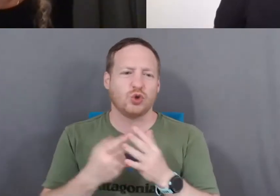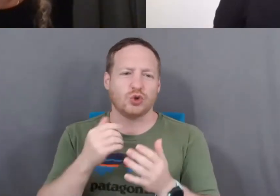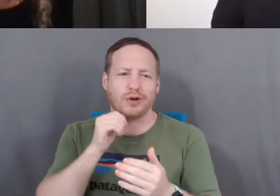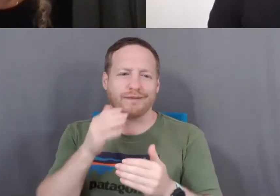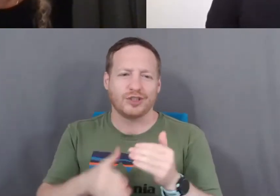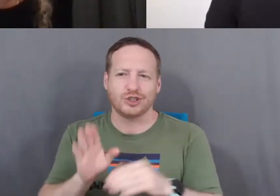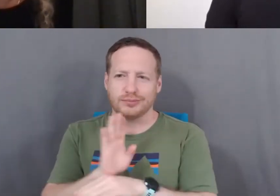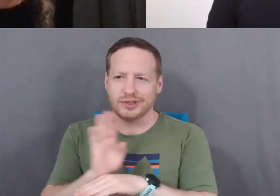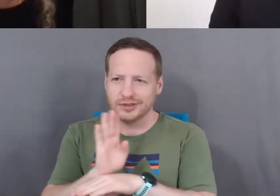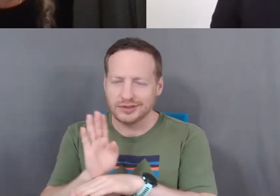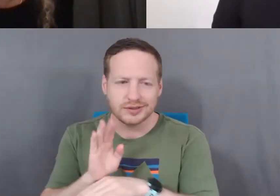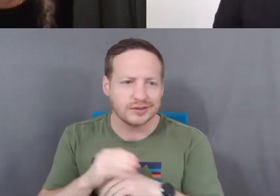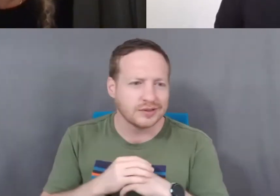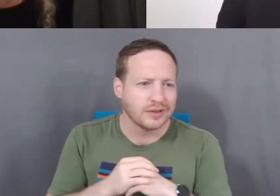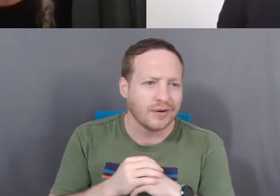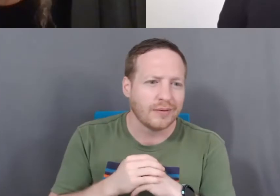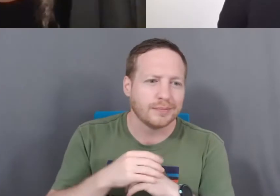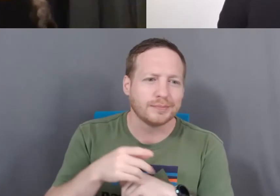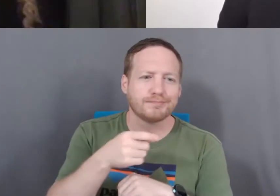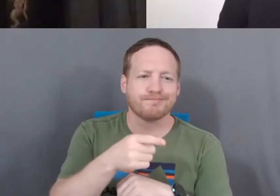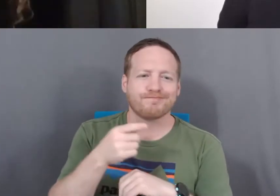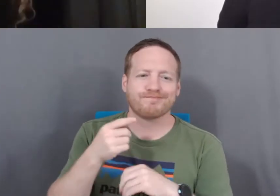So we're going to move on to unfinished business.